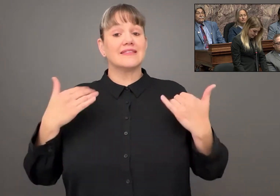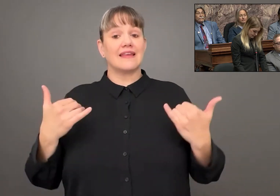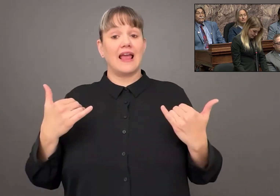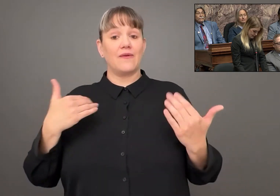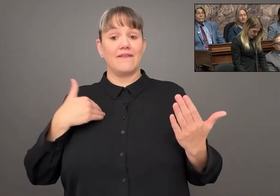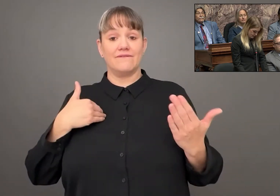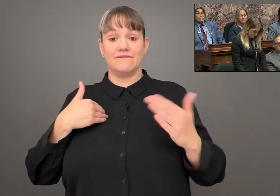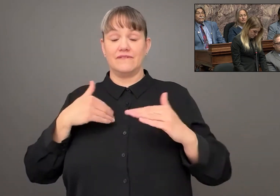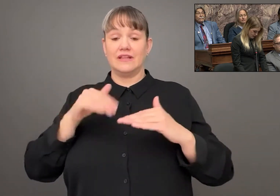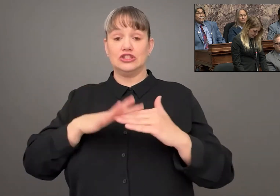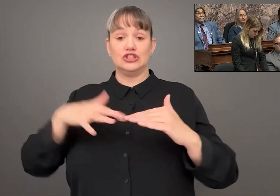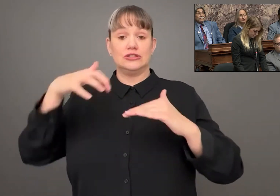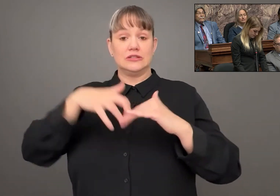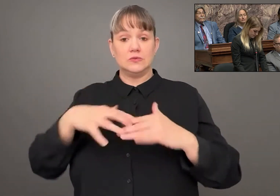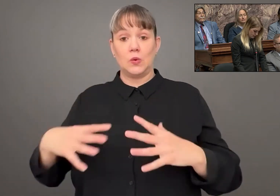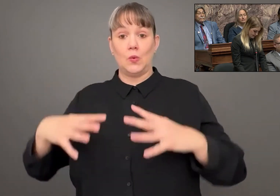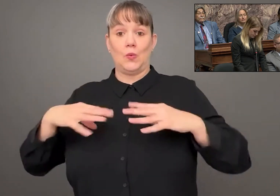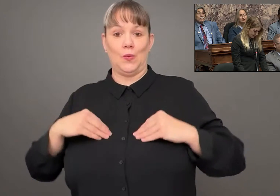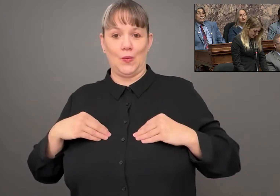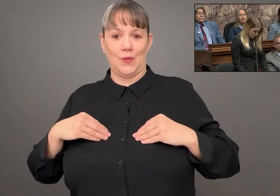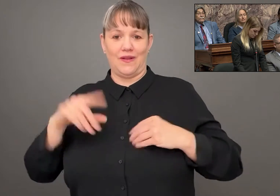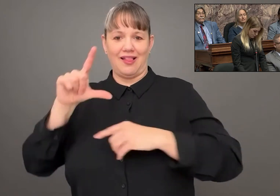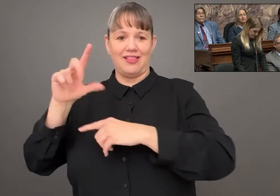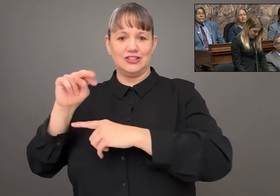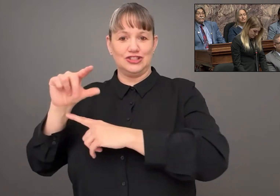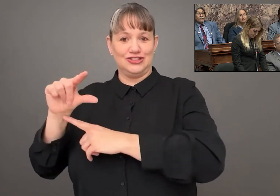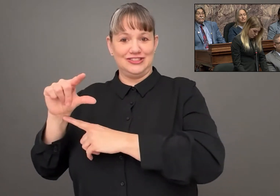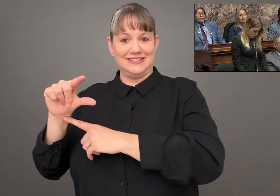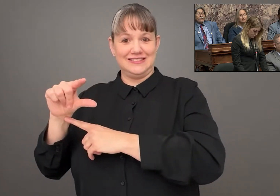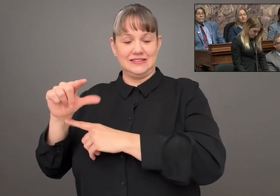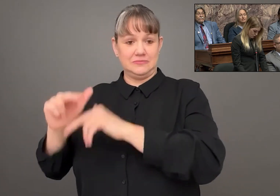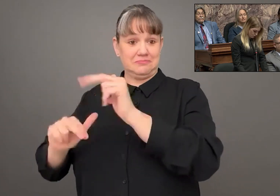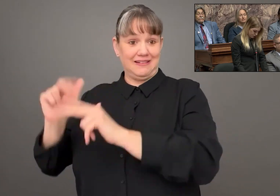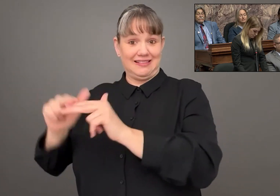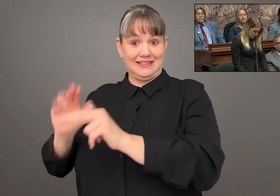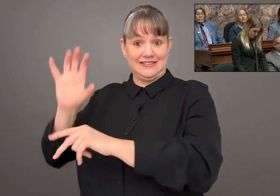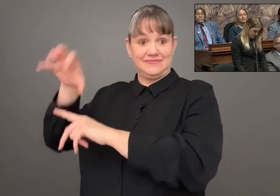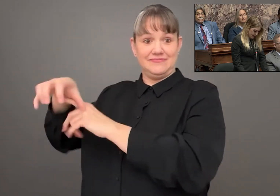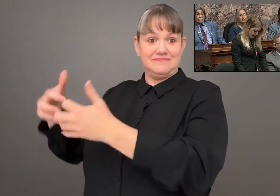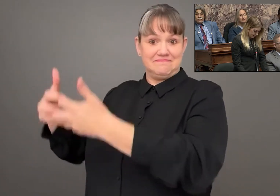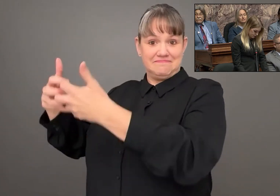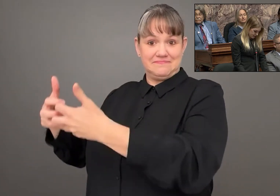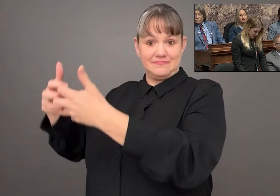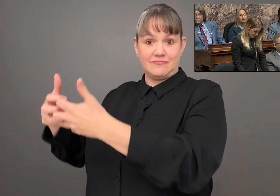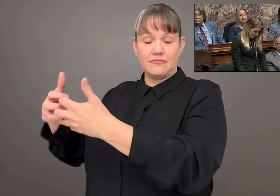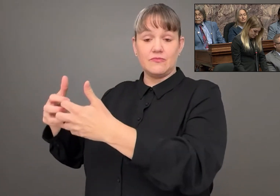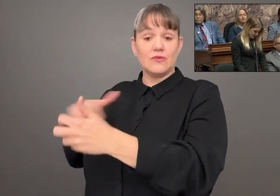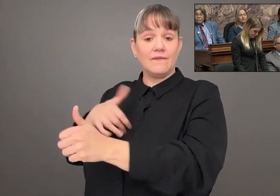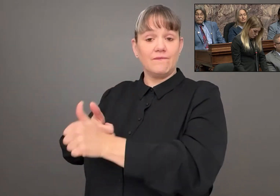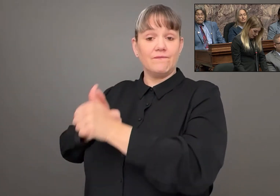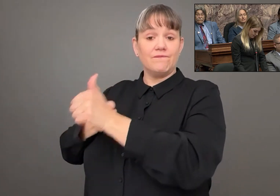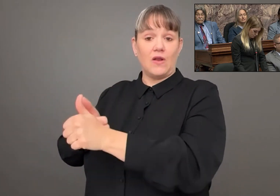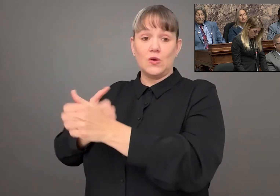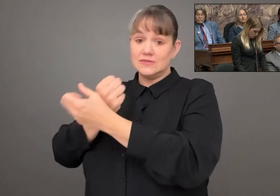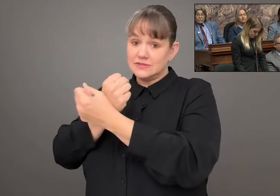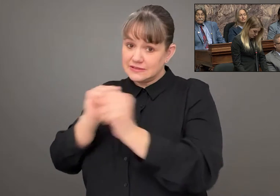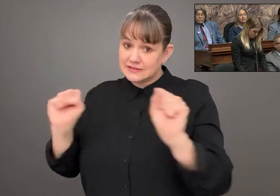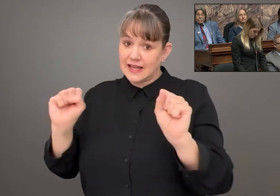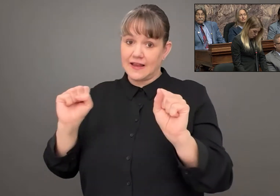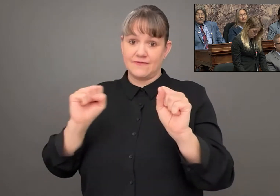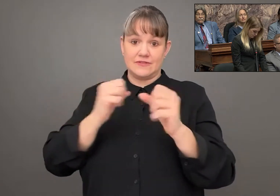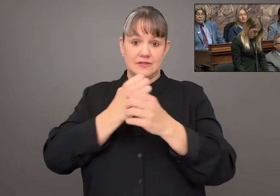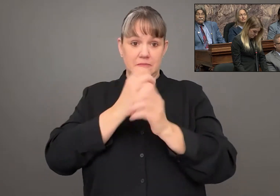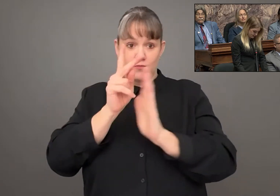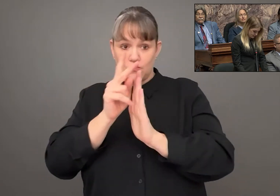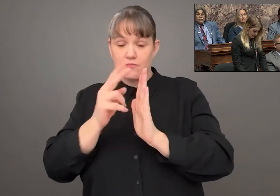export facility in Canada. In terms of environmental standards, marine safety protocols, and partnership models, LNG Canada has paved the way for more projects to